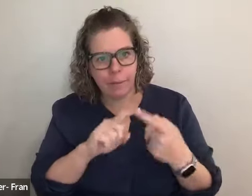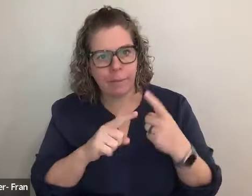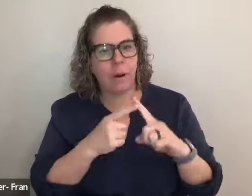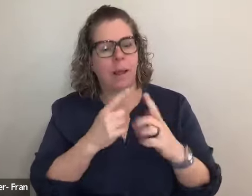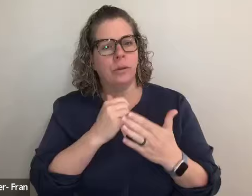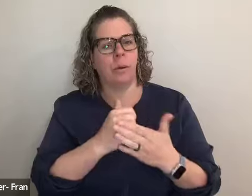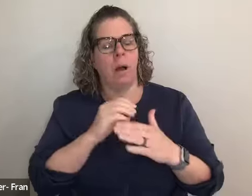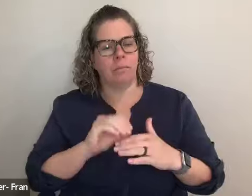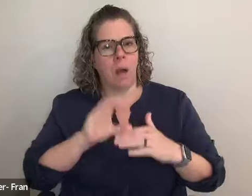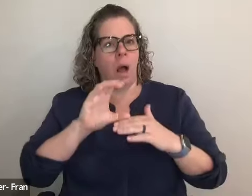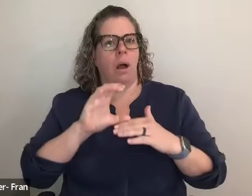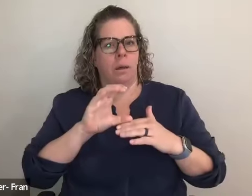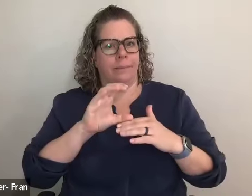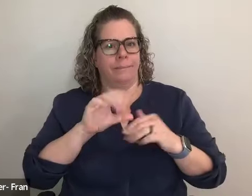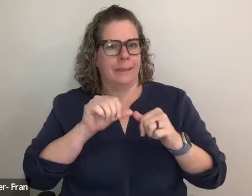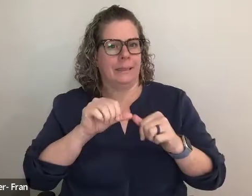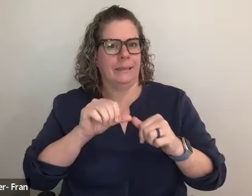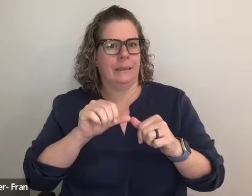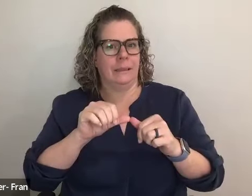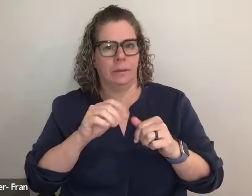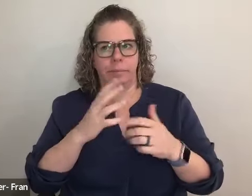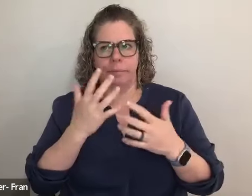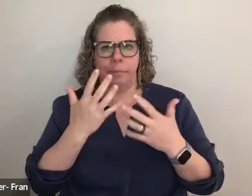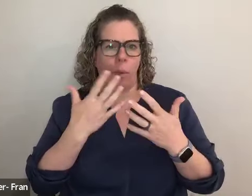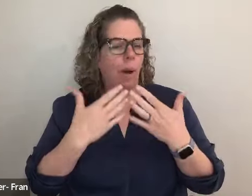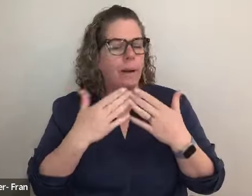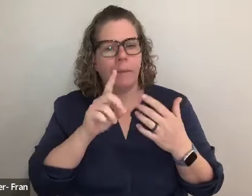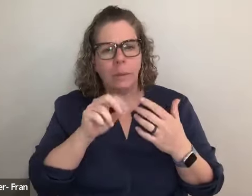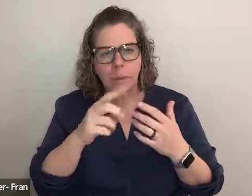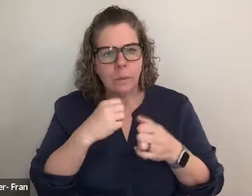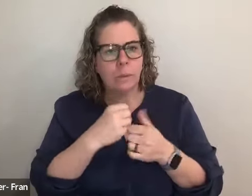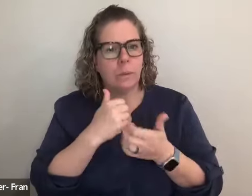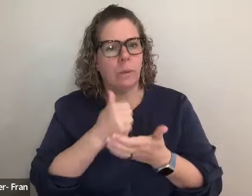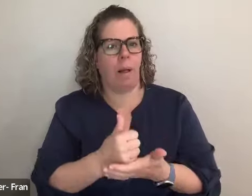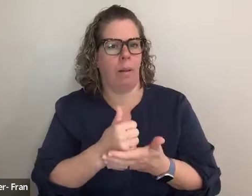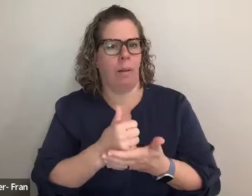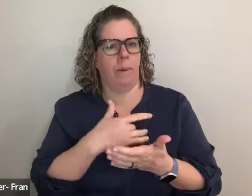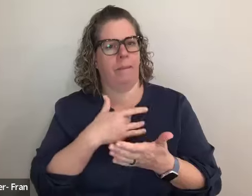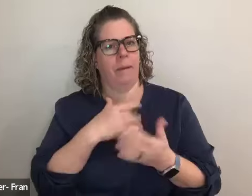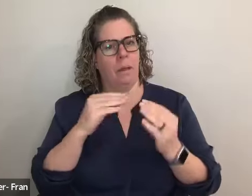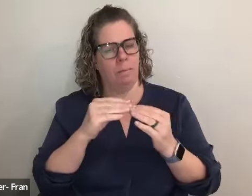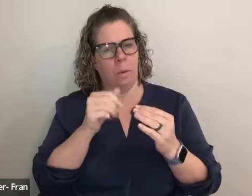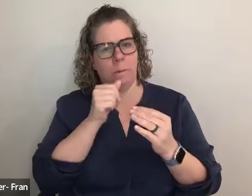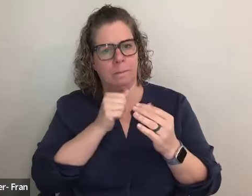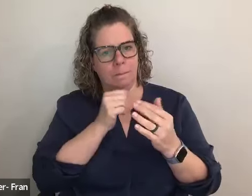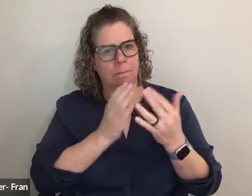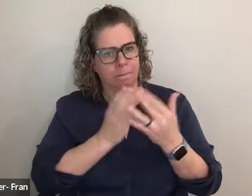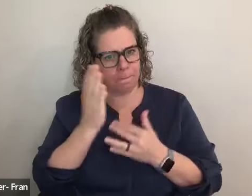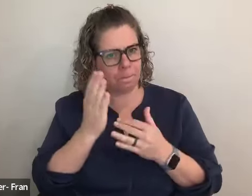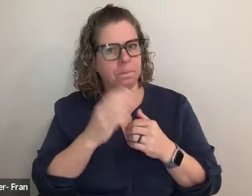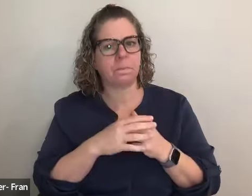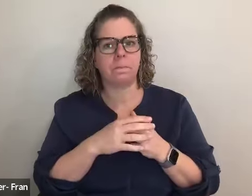with your therapist or call your mom or dad or friend. So really being able to